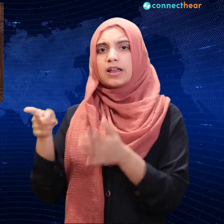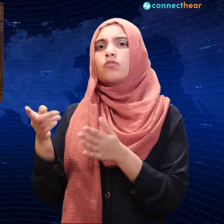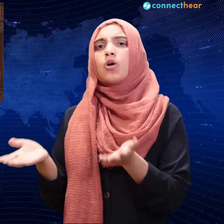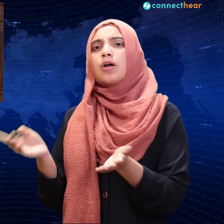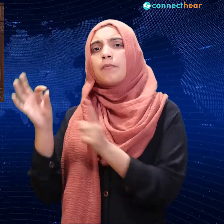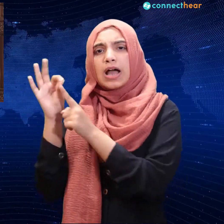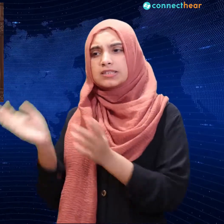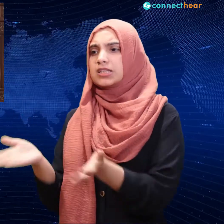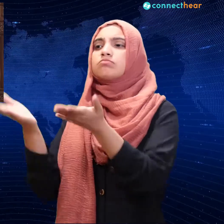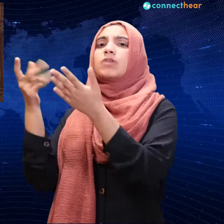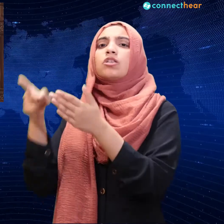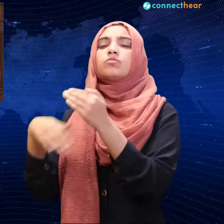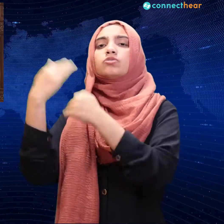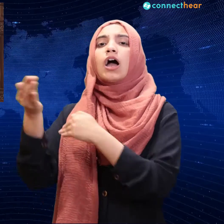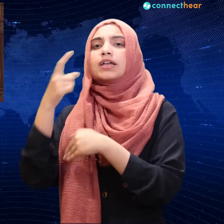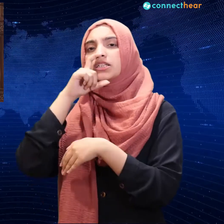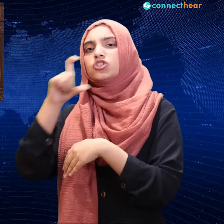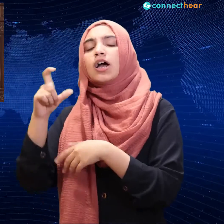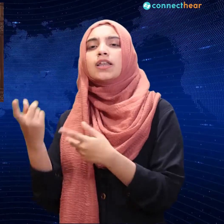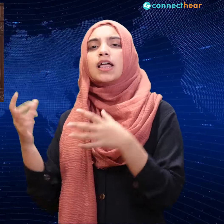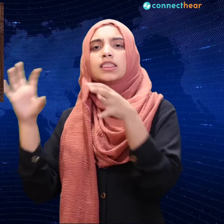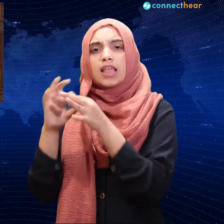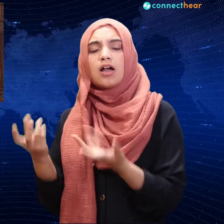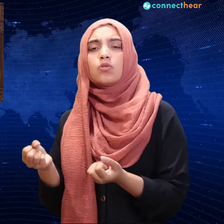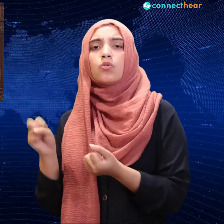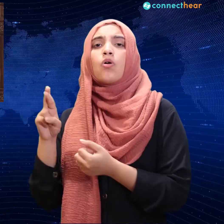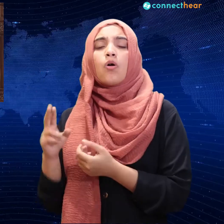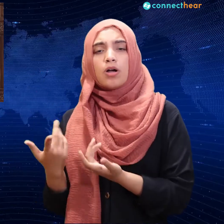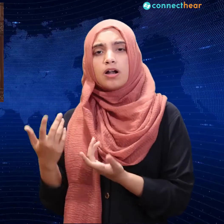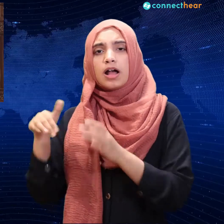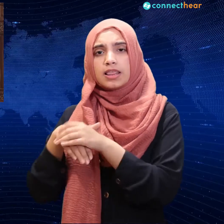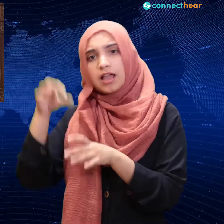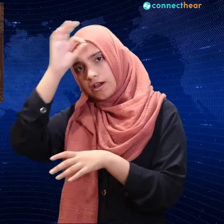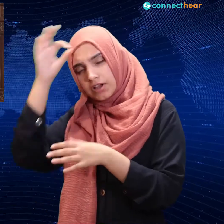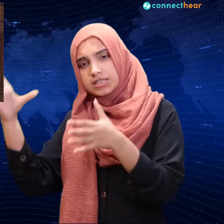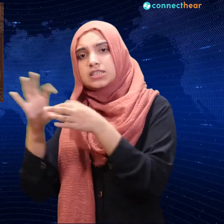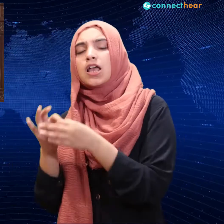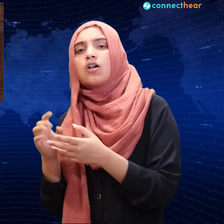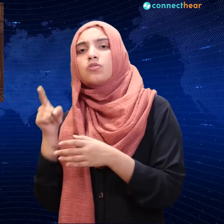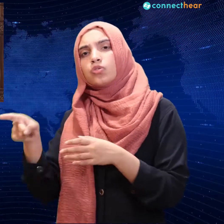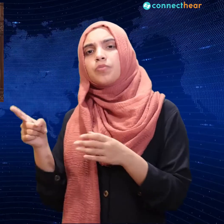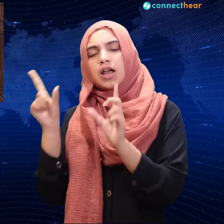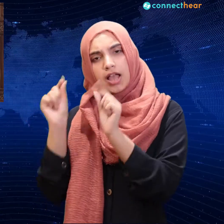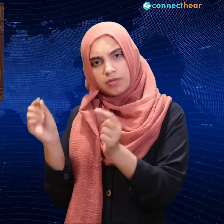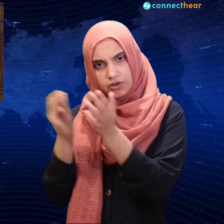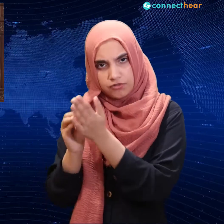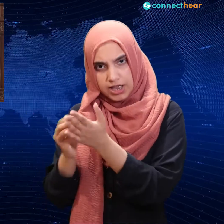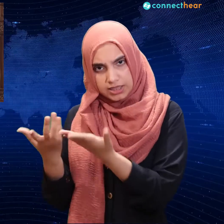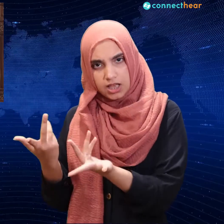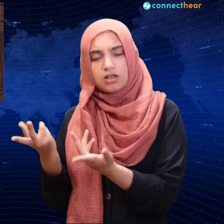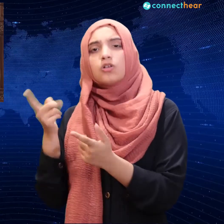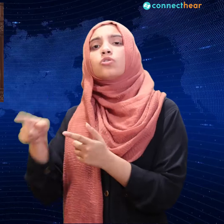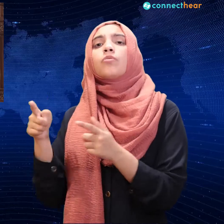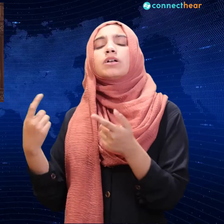of China at present in an effort to secure your own stability and economic prosperity going forward? Are you choosing a